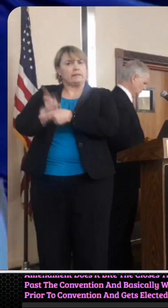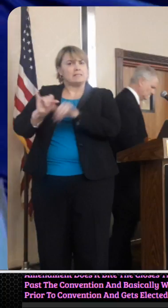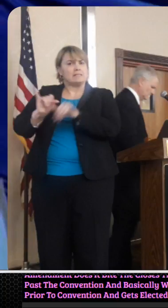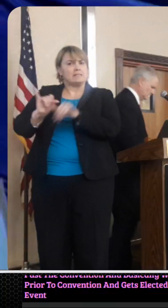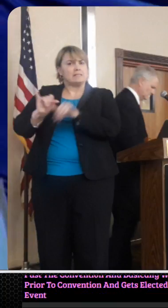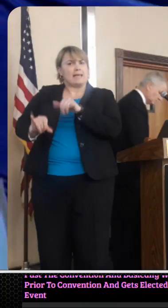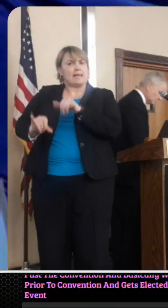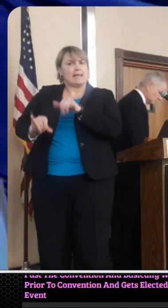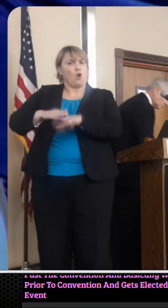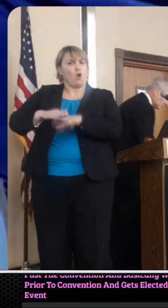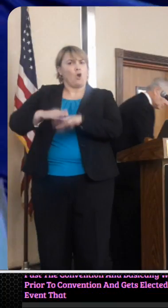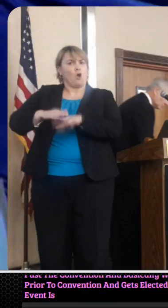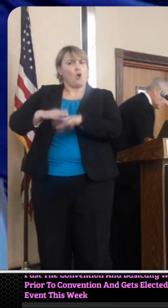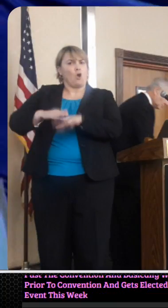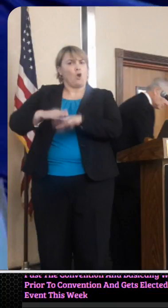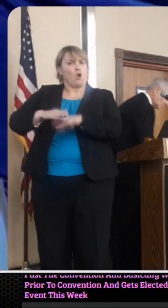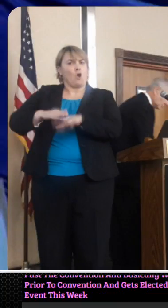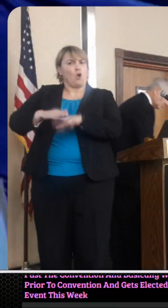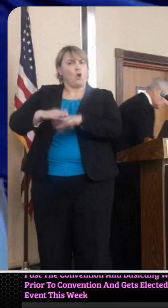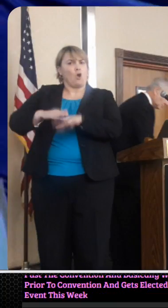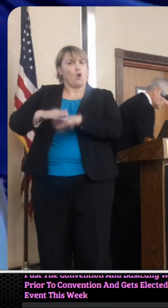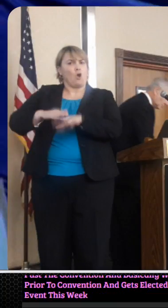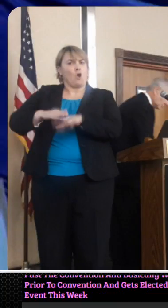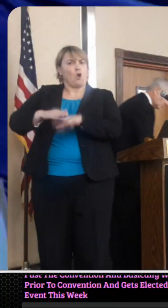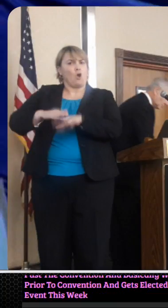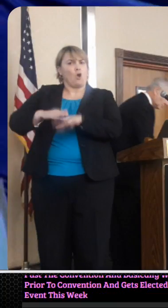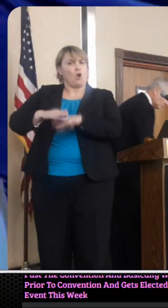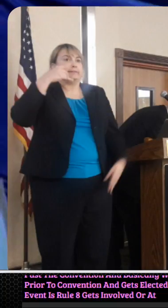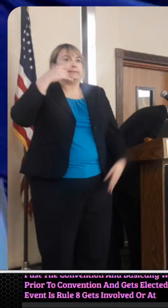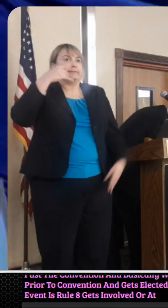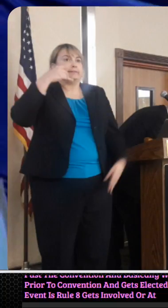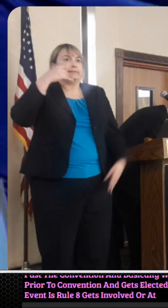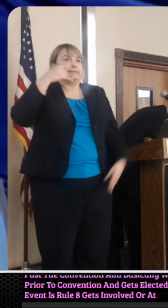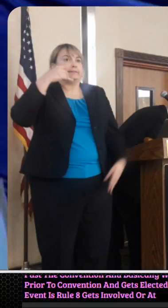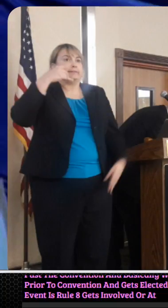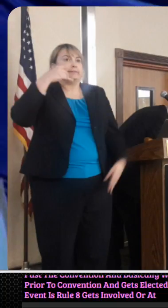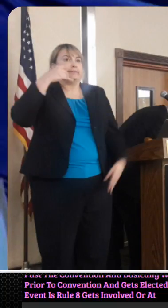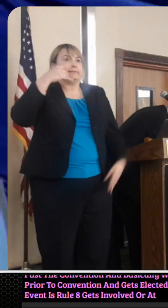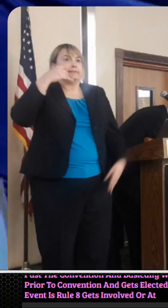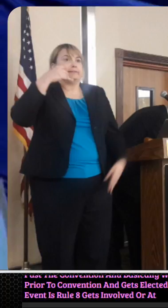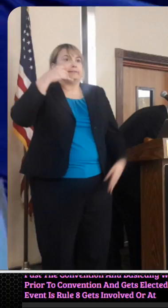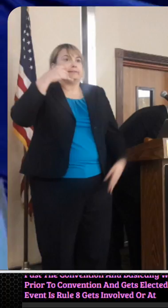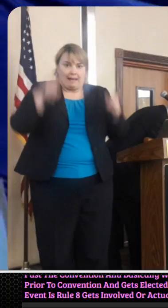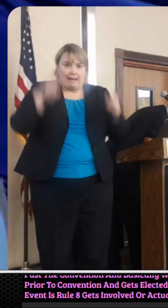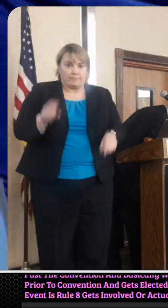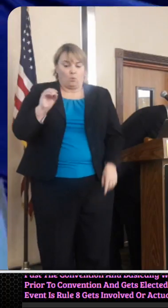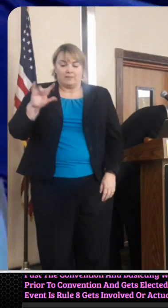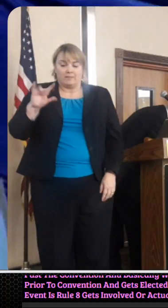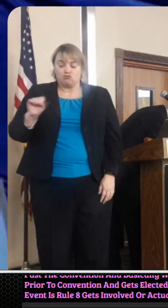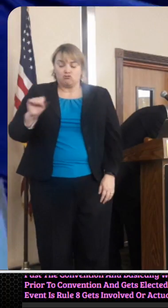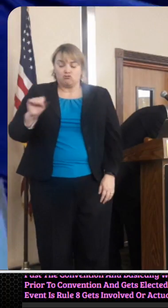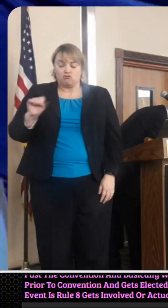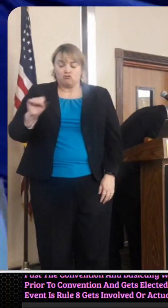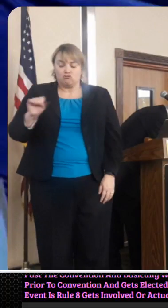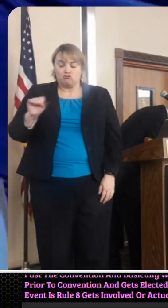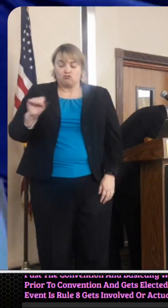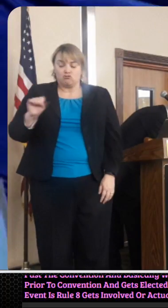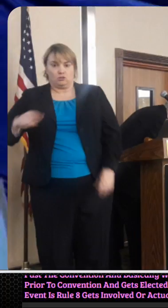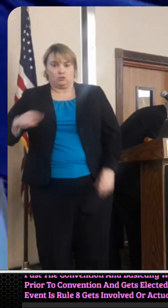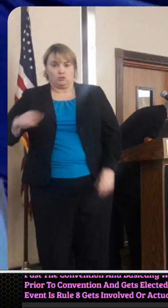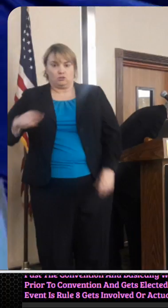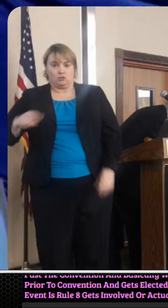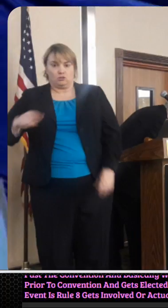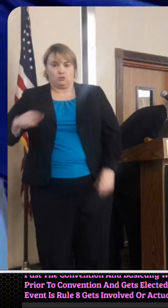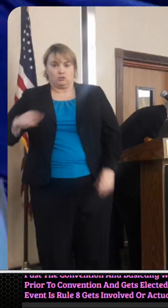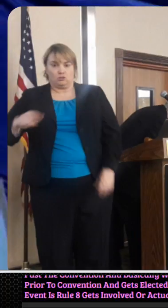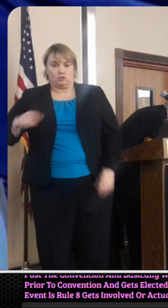this Rule 8 gets invoked, or actually any other emergency that the officials committee is supposed to handle, then it provides us